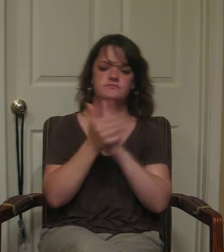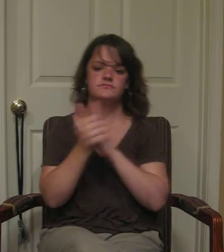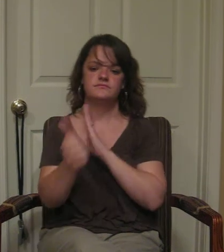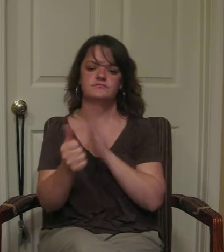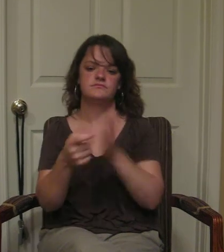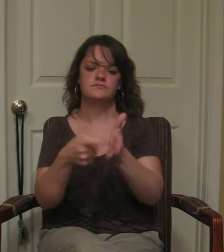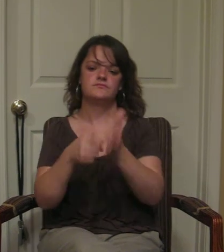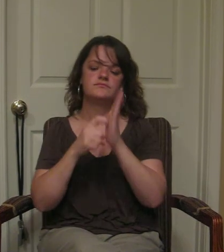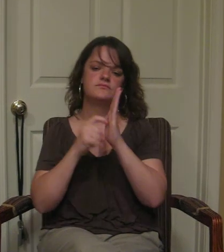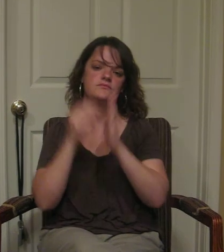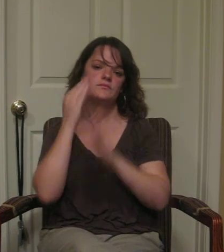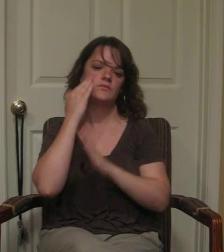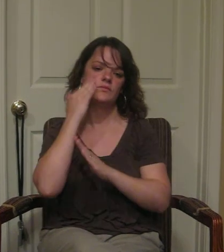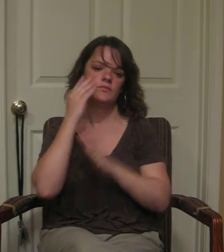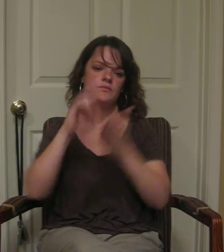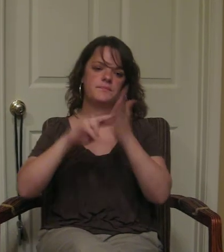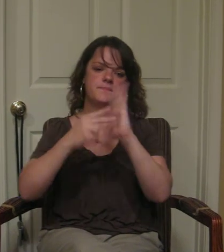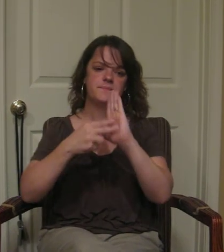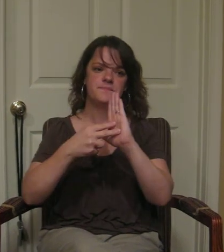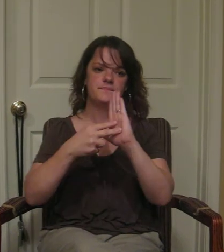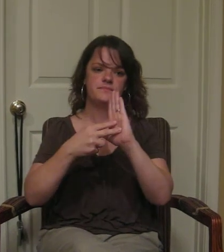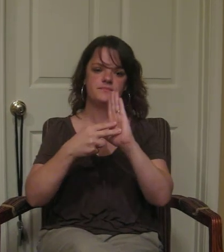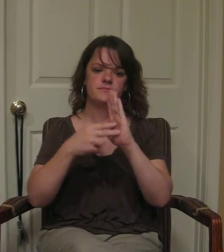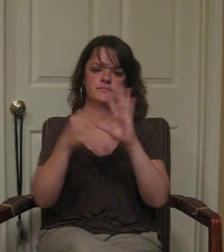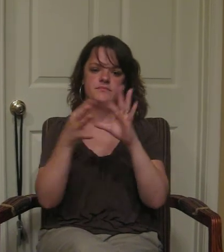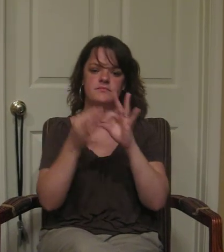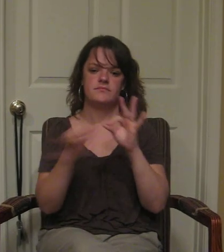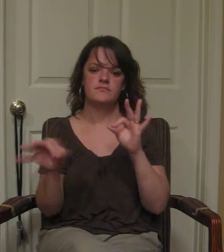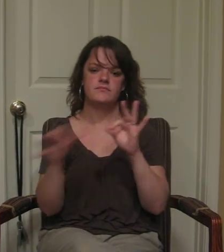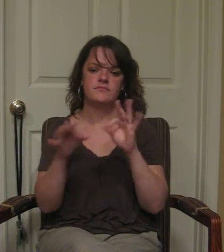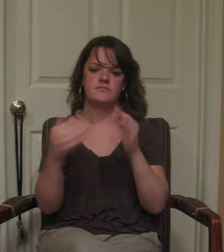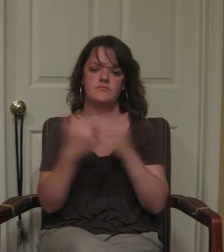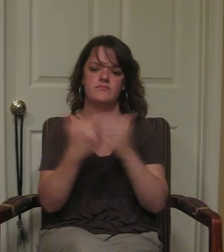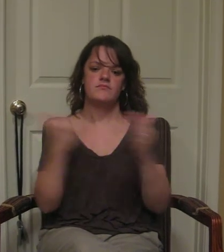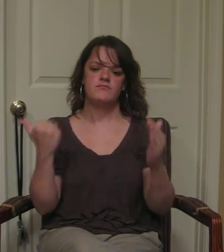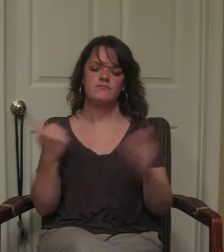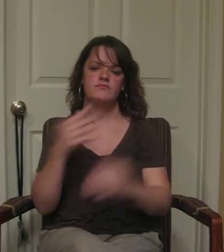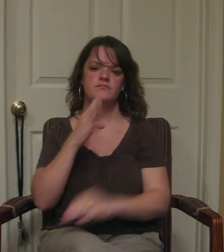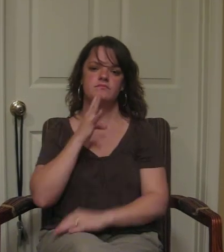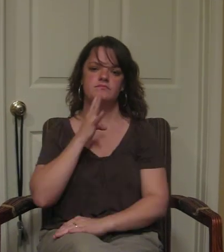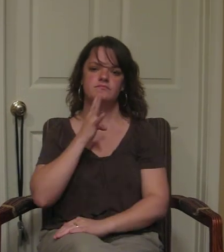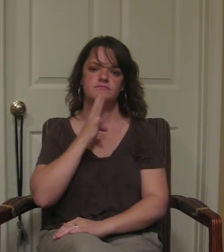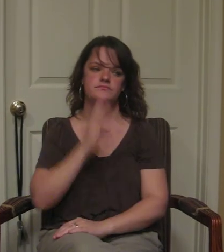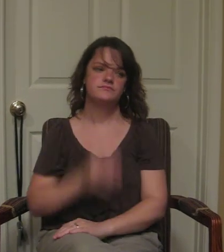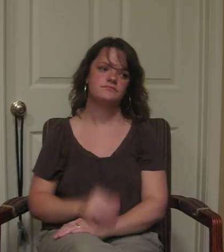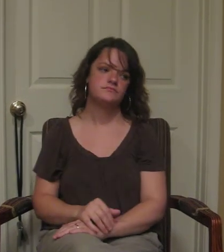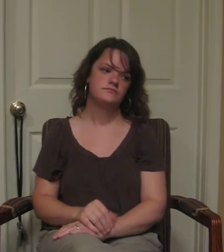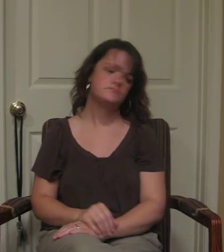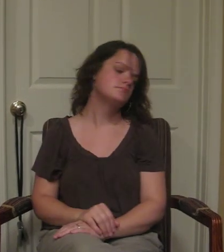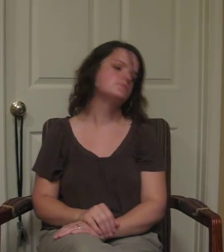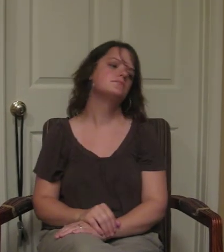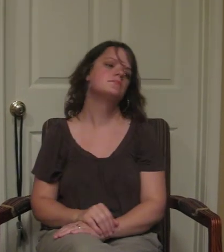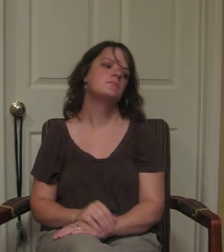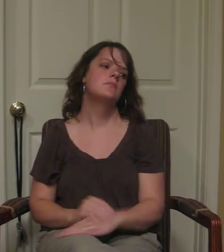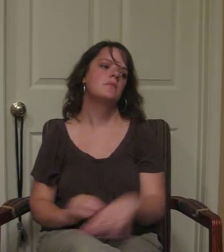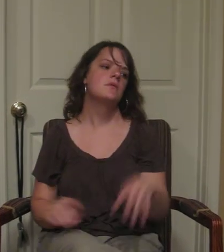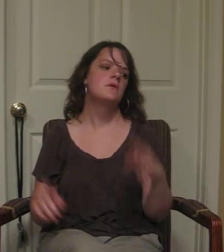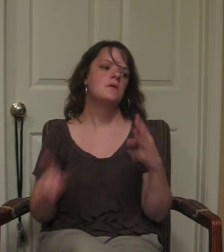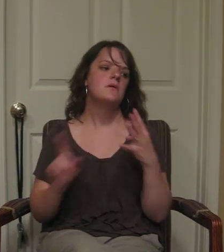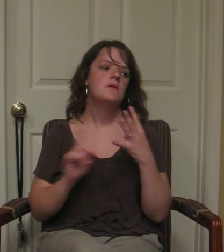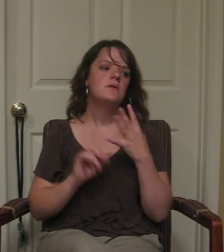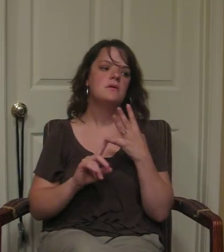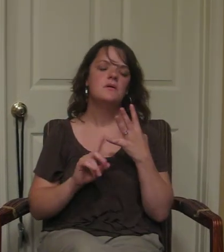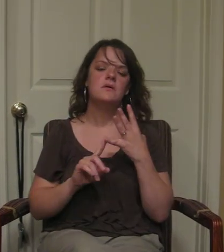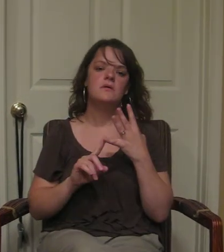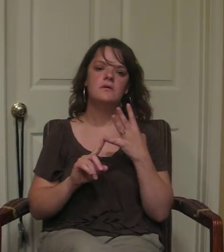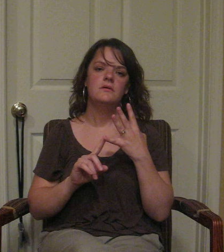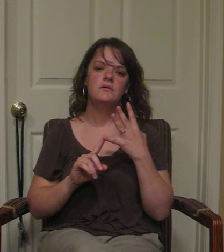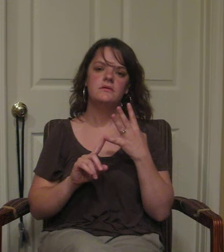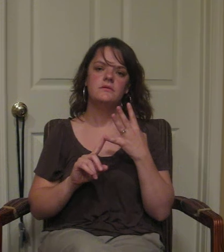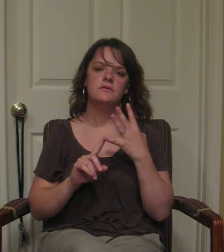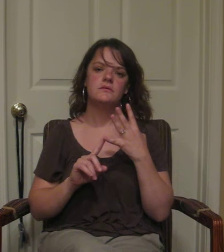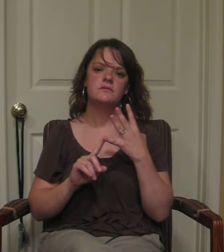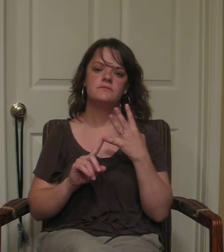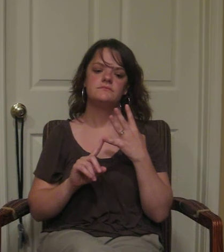of the message before it is spoken. The fourth point is to formulate or